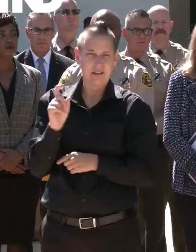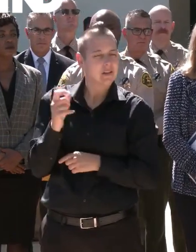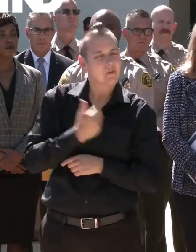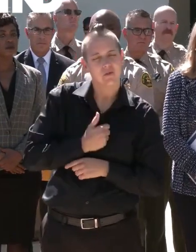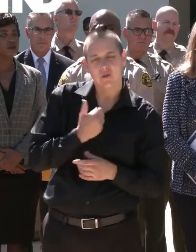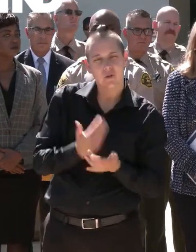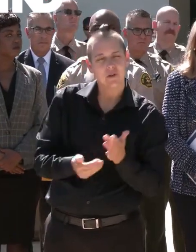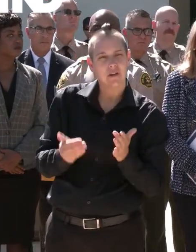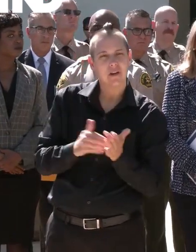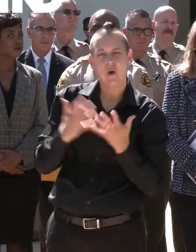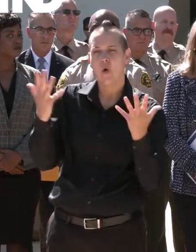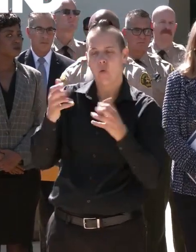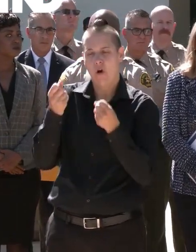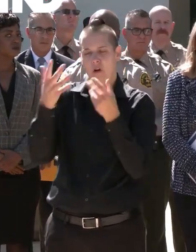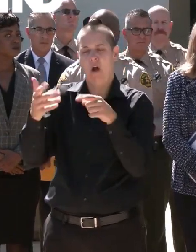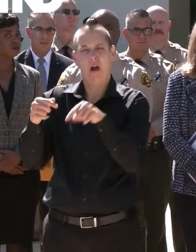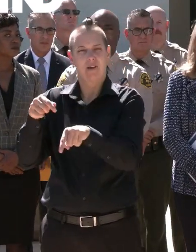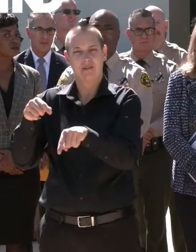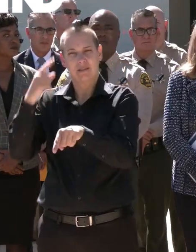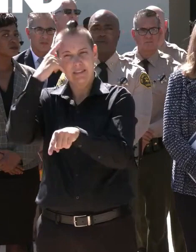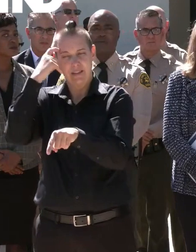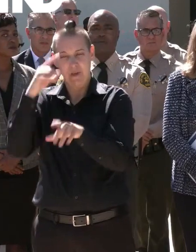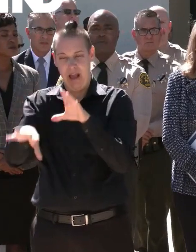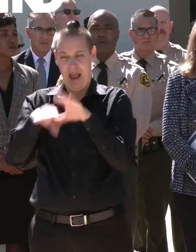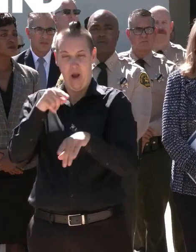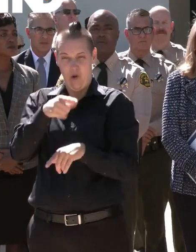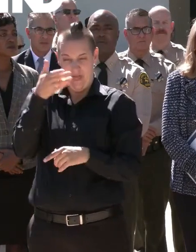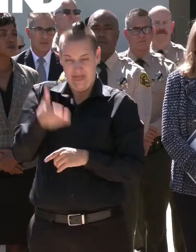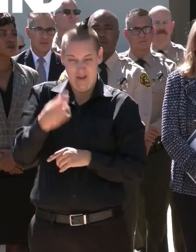I'm sorry, can you repeat that?